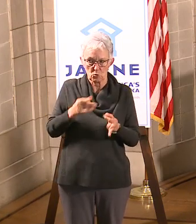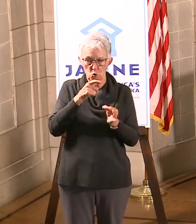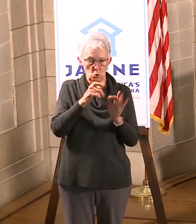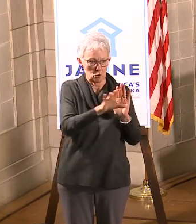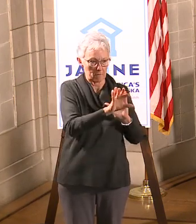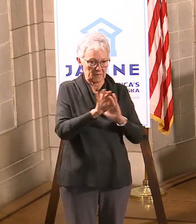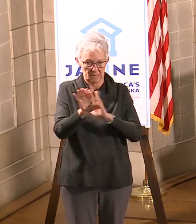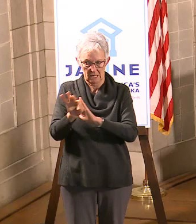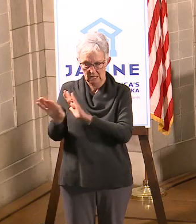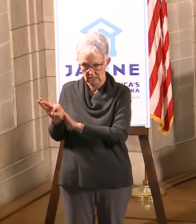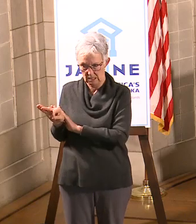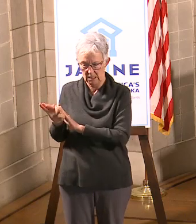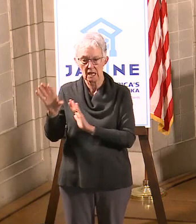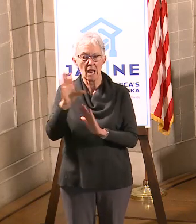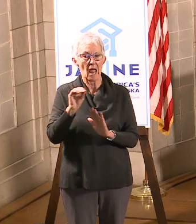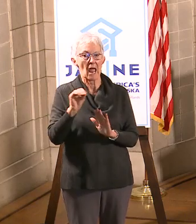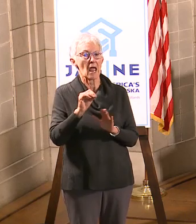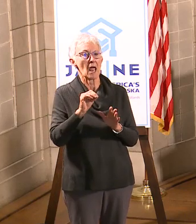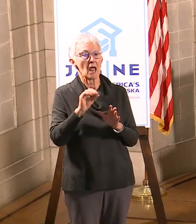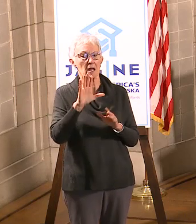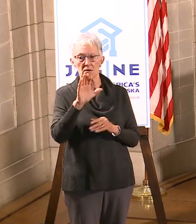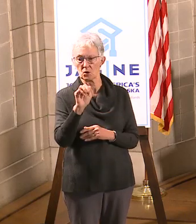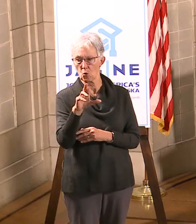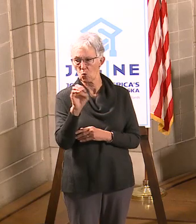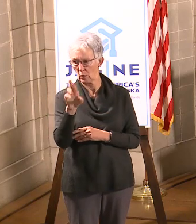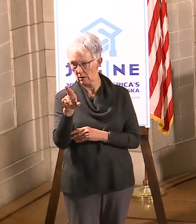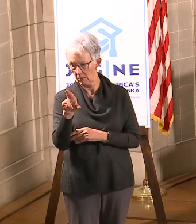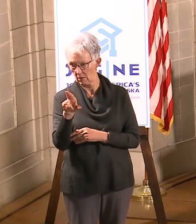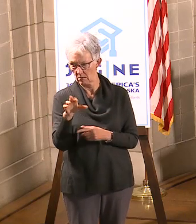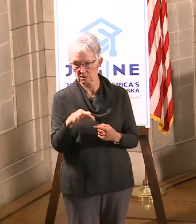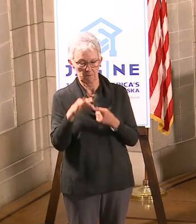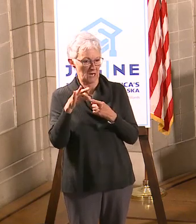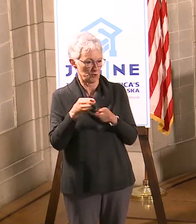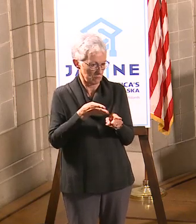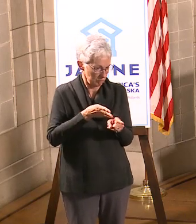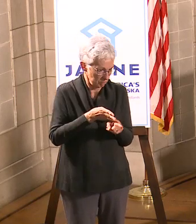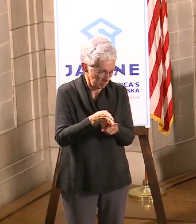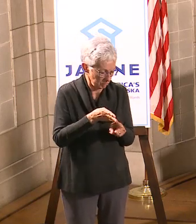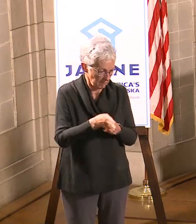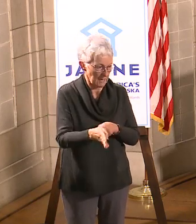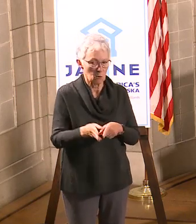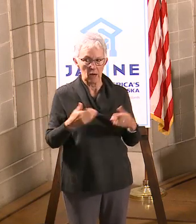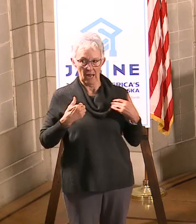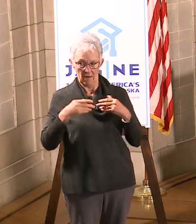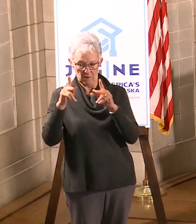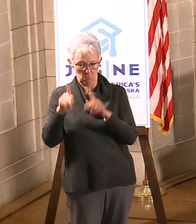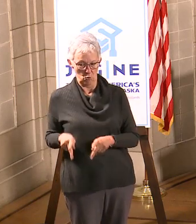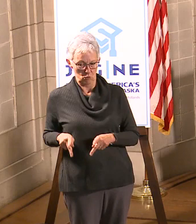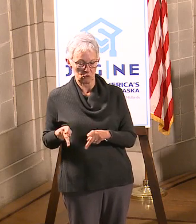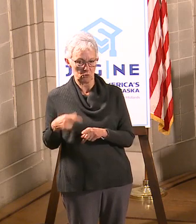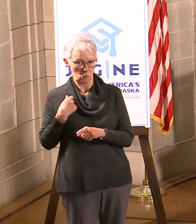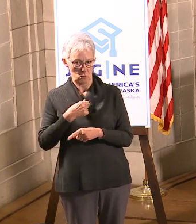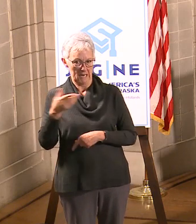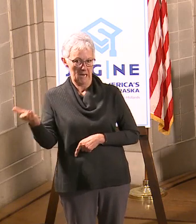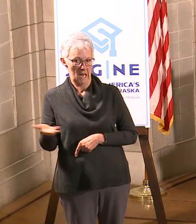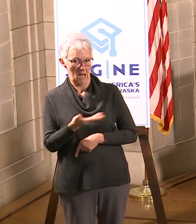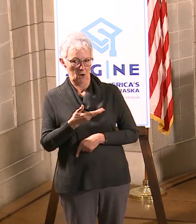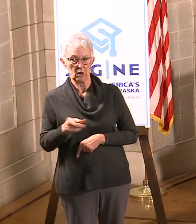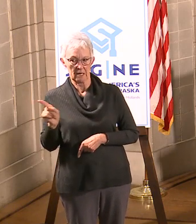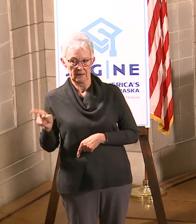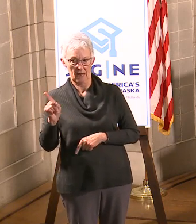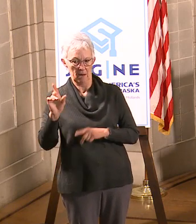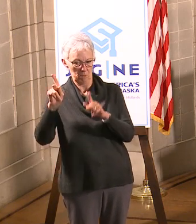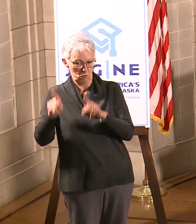that's what we as the program have, a career specialist that we employ who's actually in the classroom providing the instruction to the